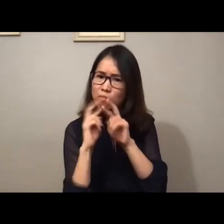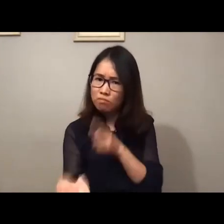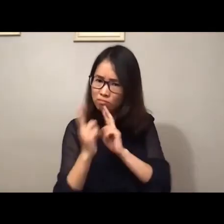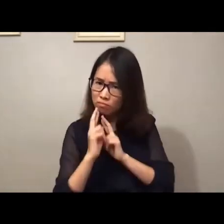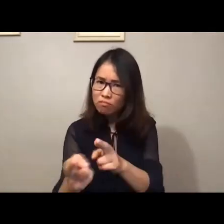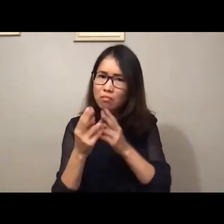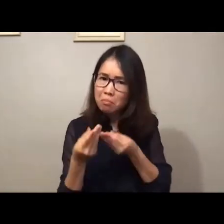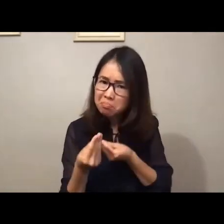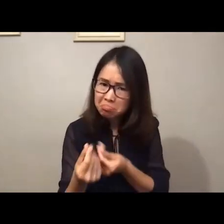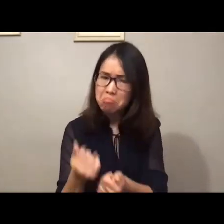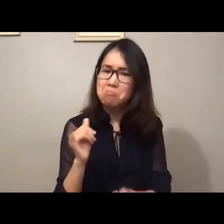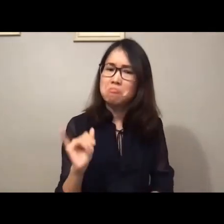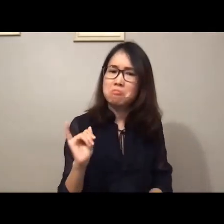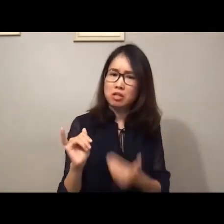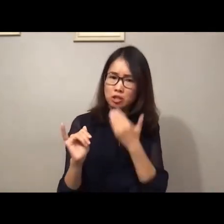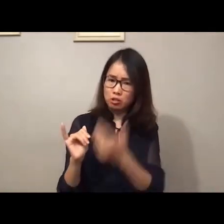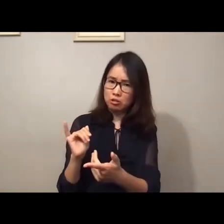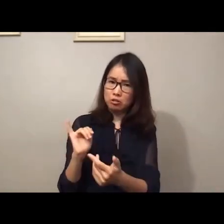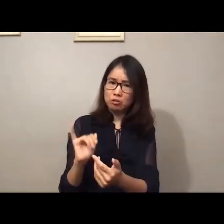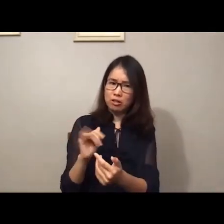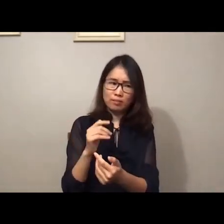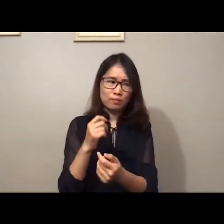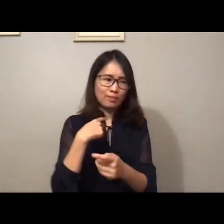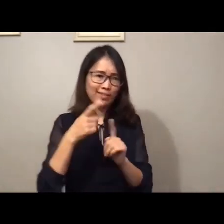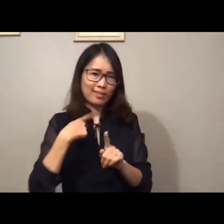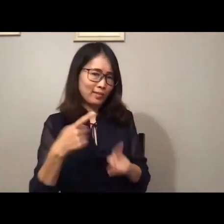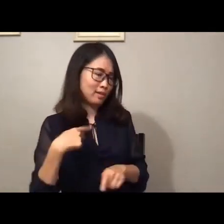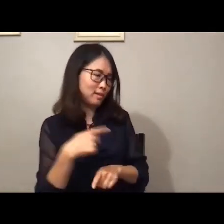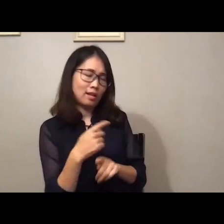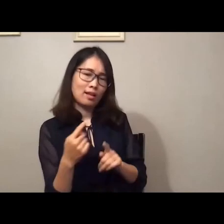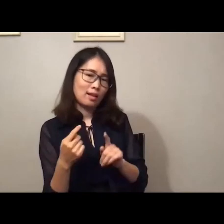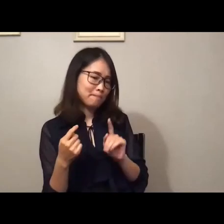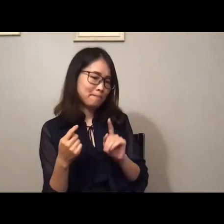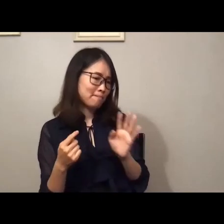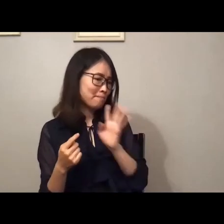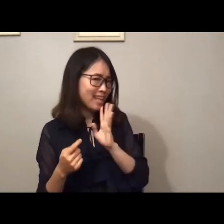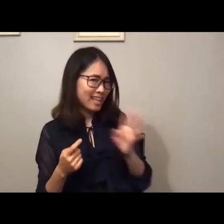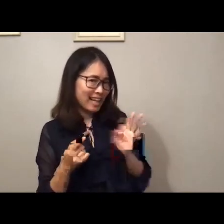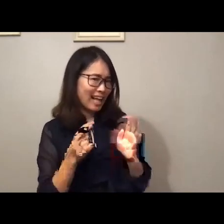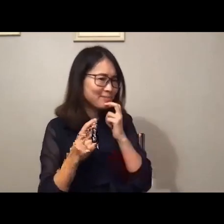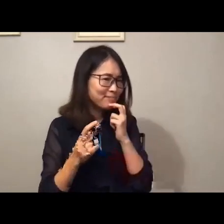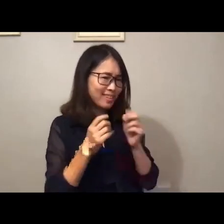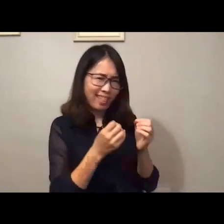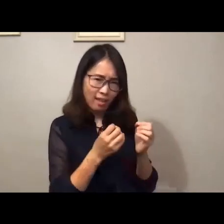They signed very quickly. I was able to communicate well with them.